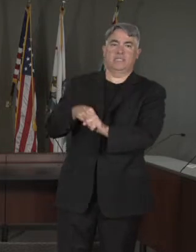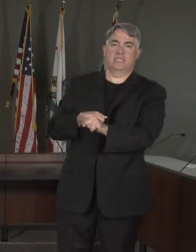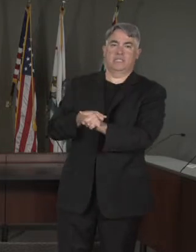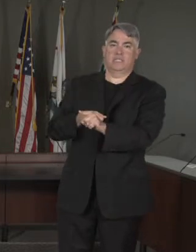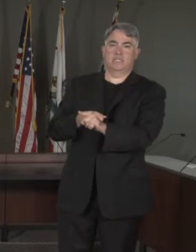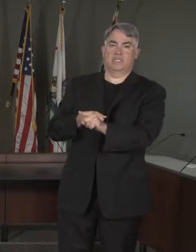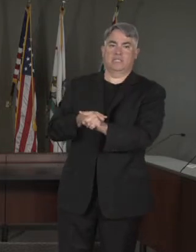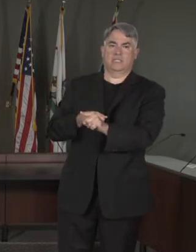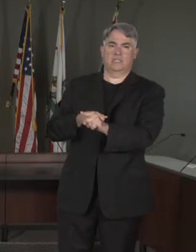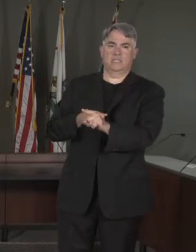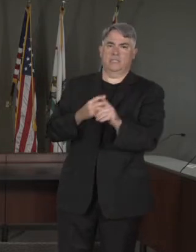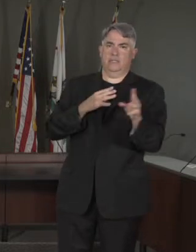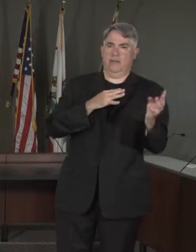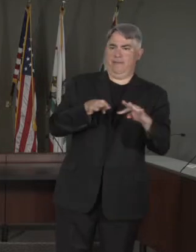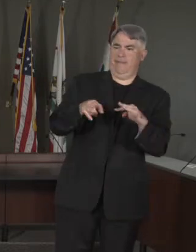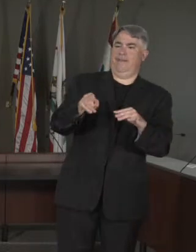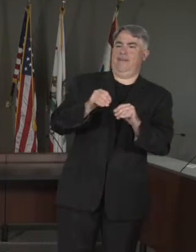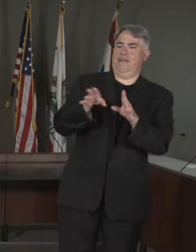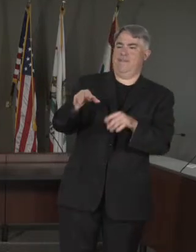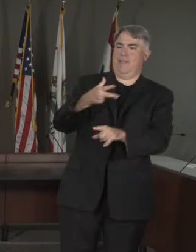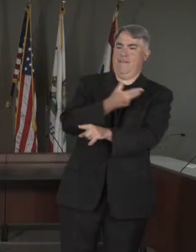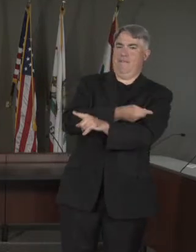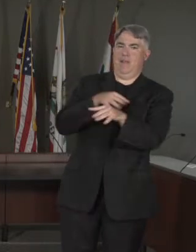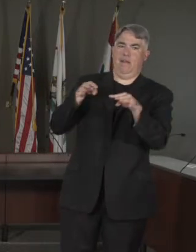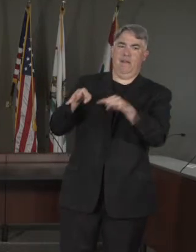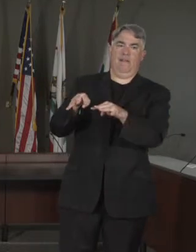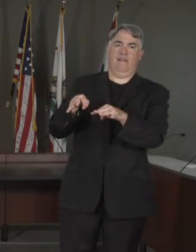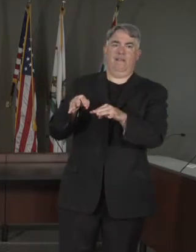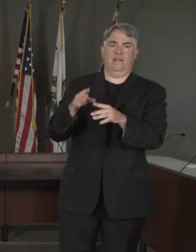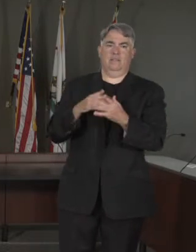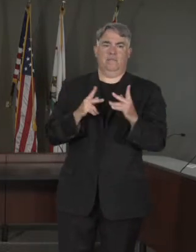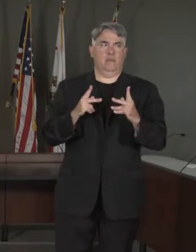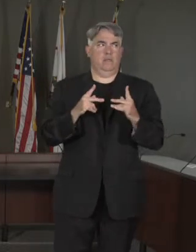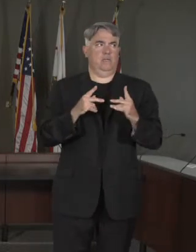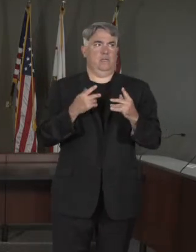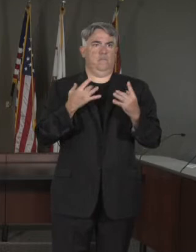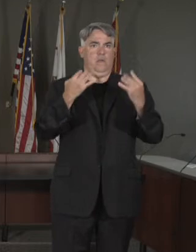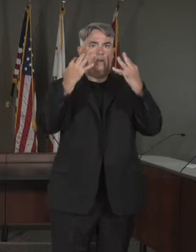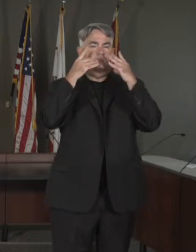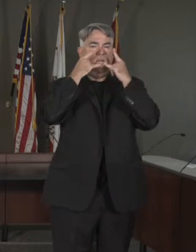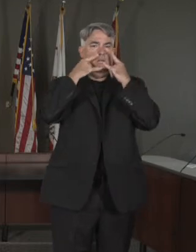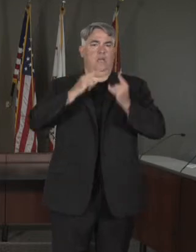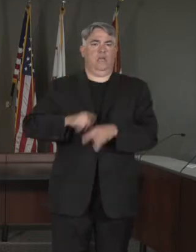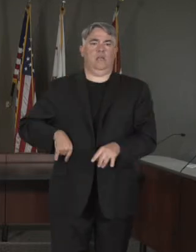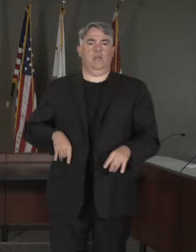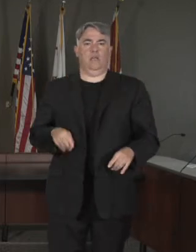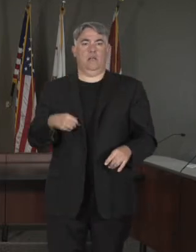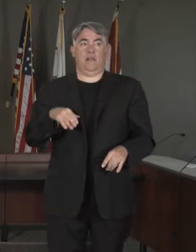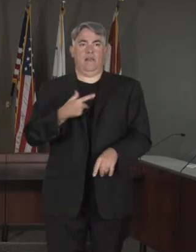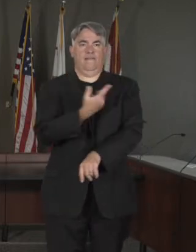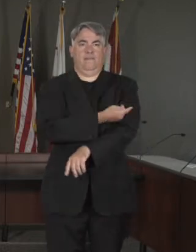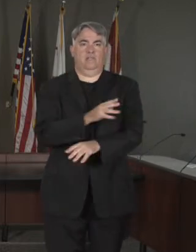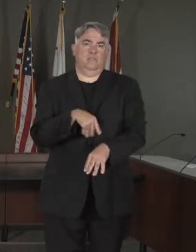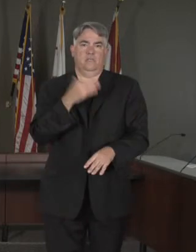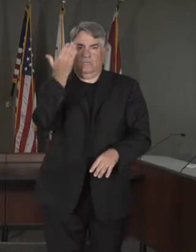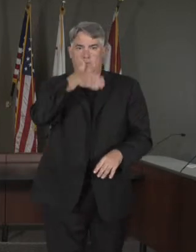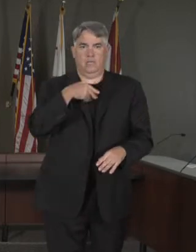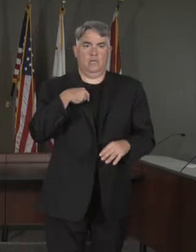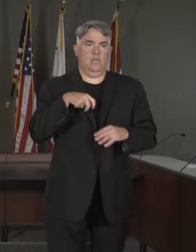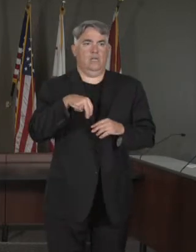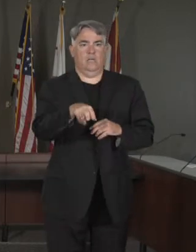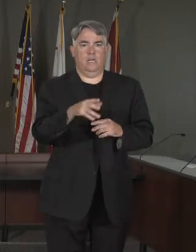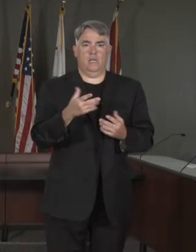So people may choose not to wear a mask because they don't want to be singled out as being not vaccinated.